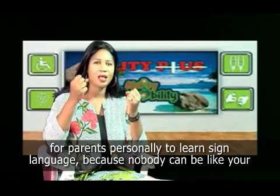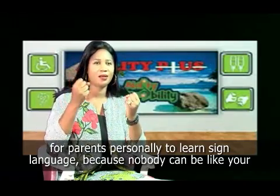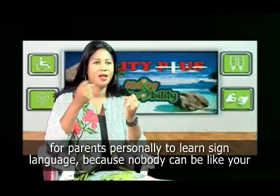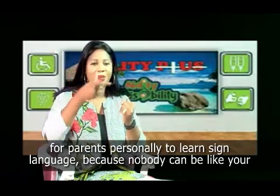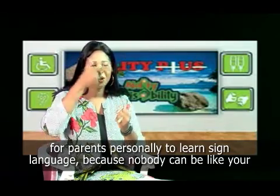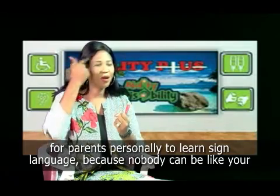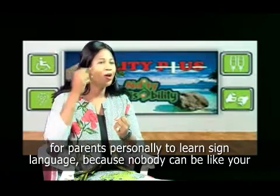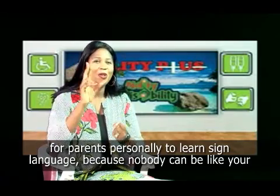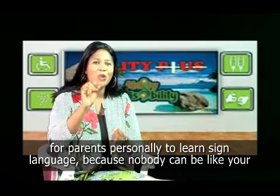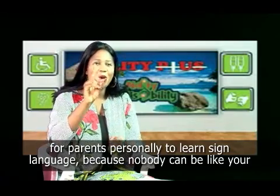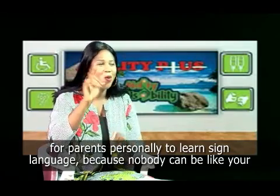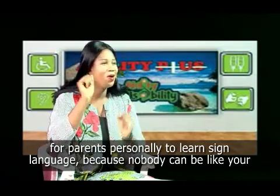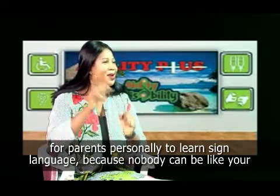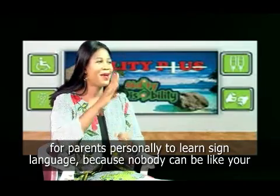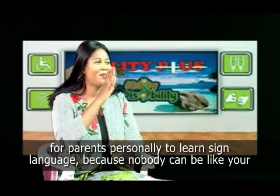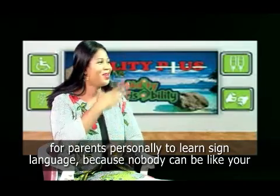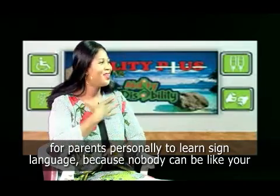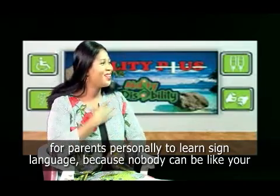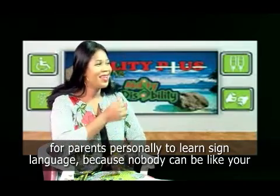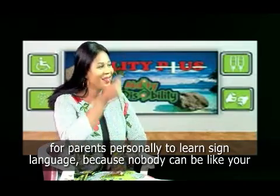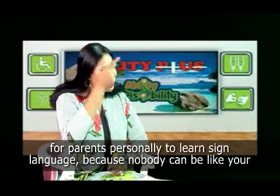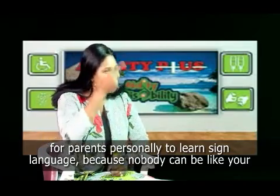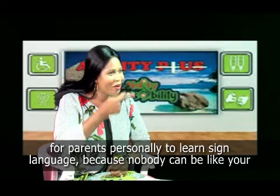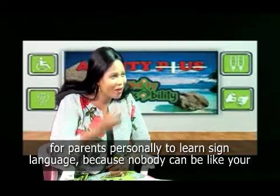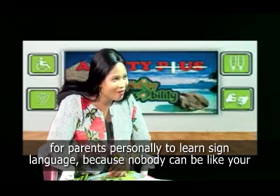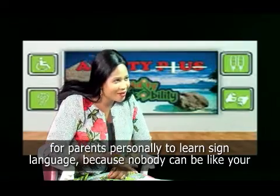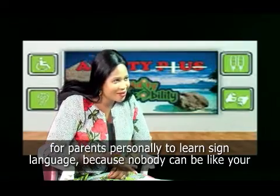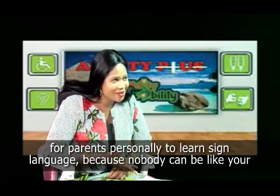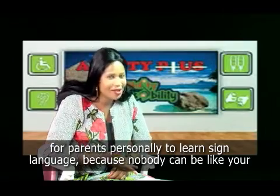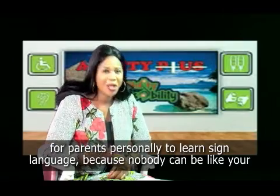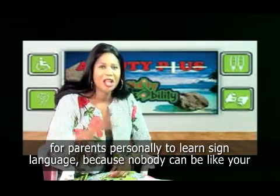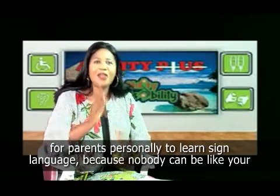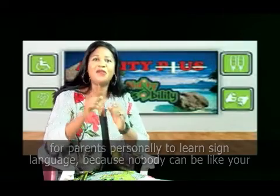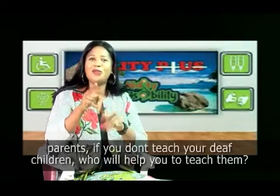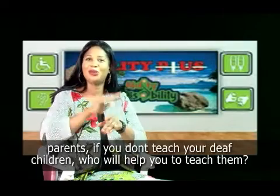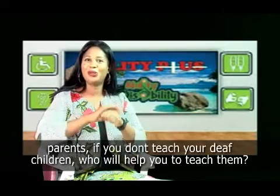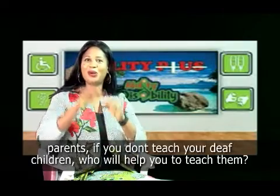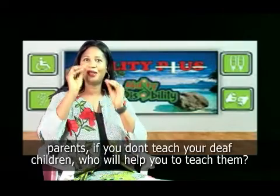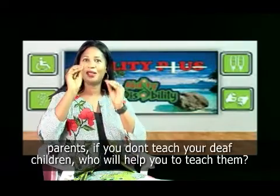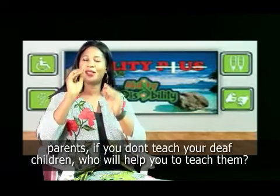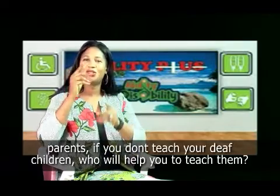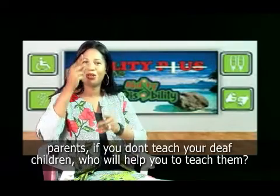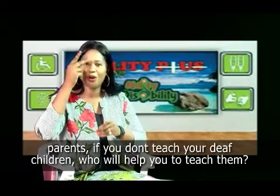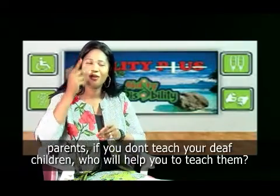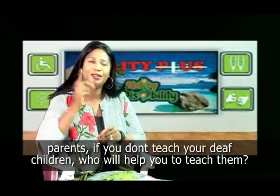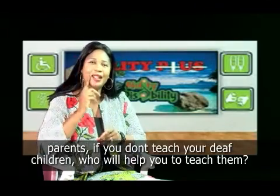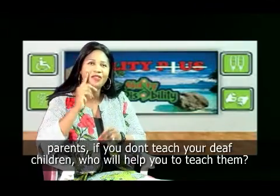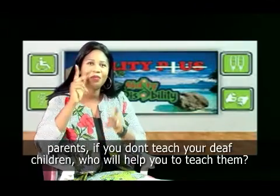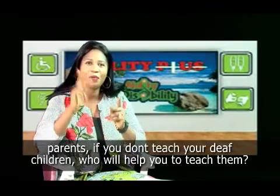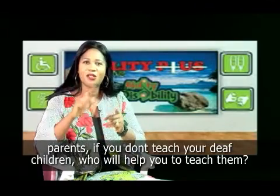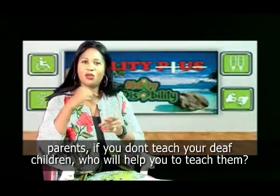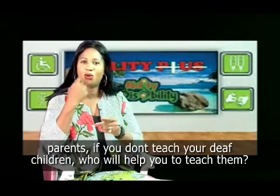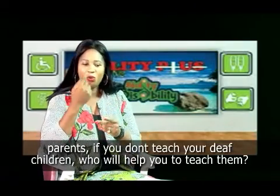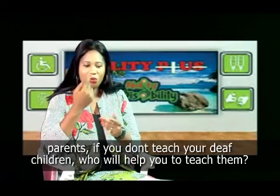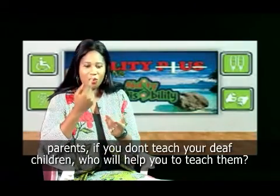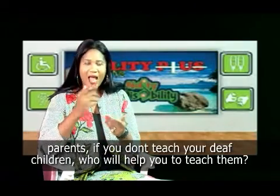parents personally, to learn sign language, because nobody can be like a parent. If you don't teach your deaf